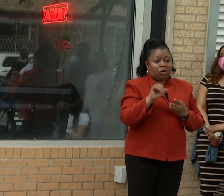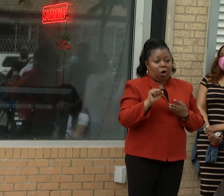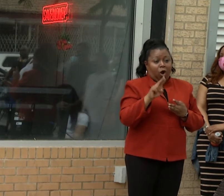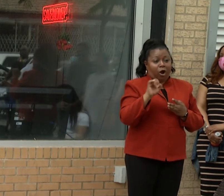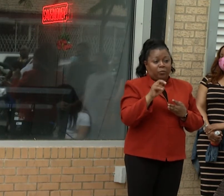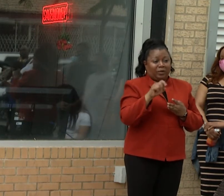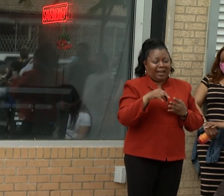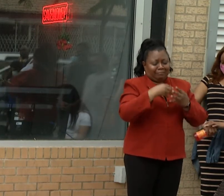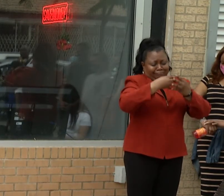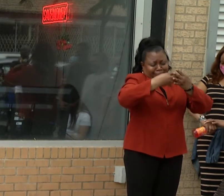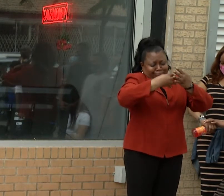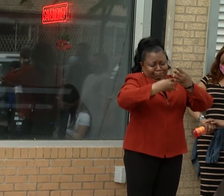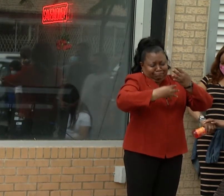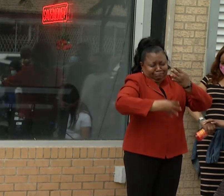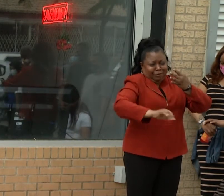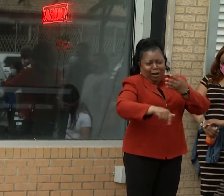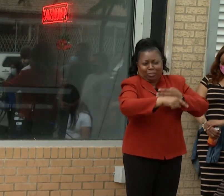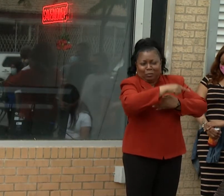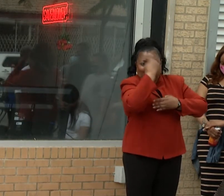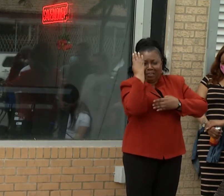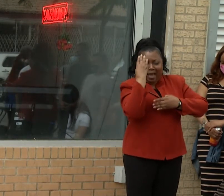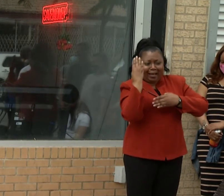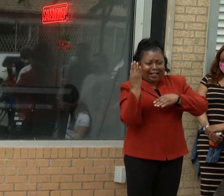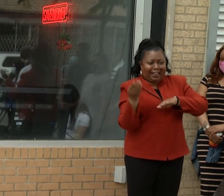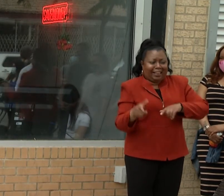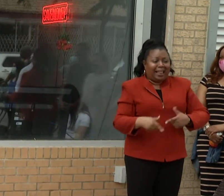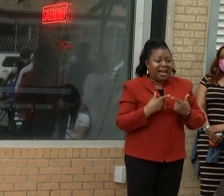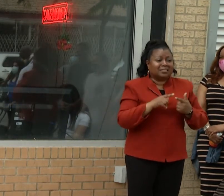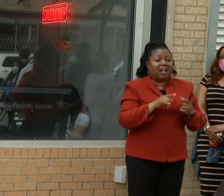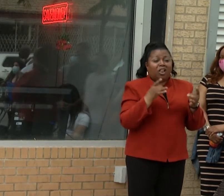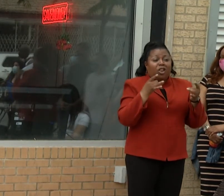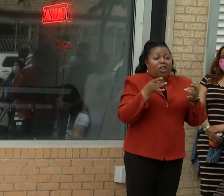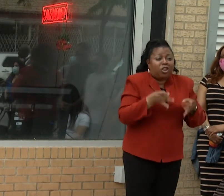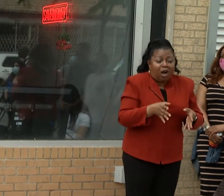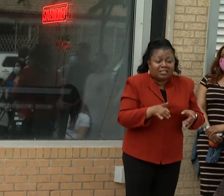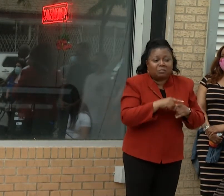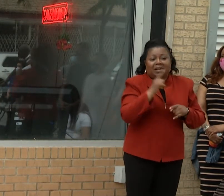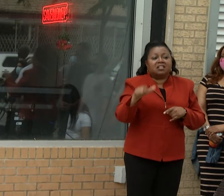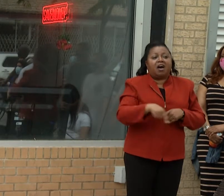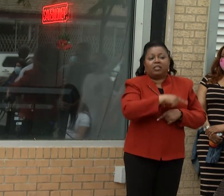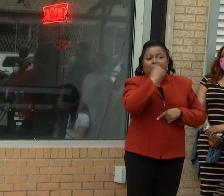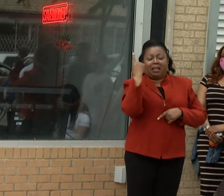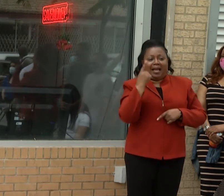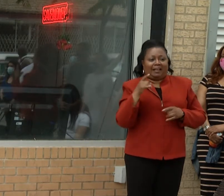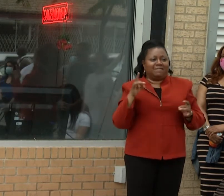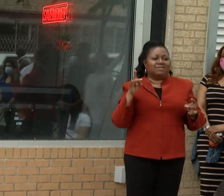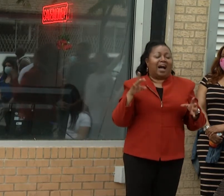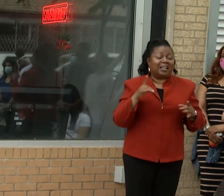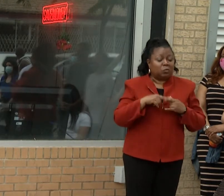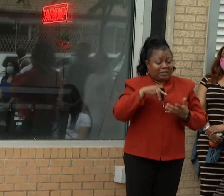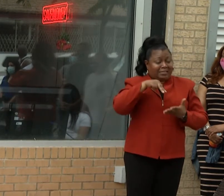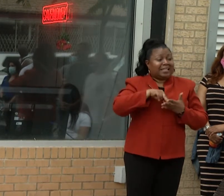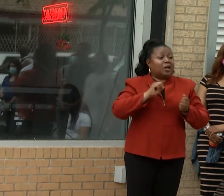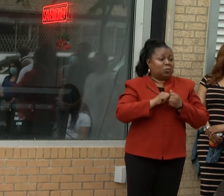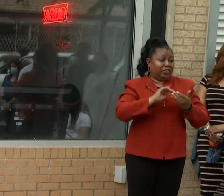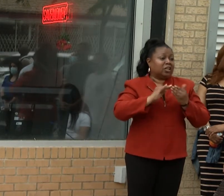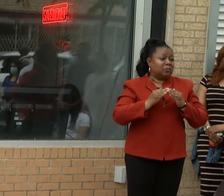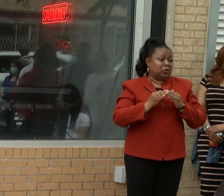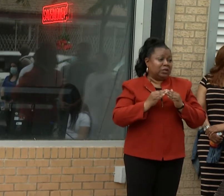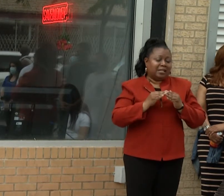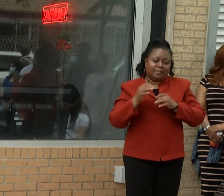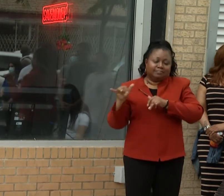other black lives lost to anti-black violence. We stand with our community